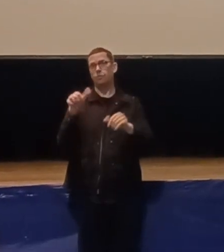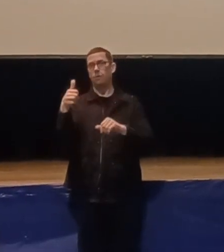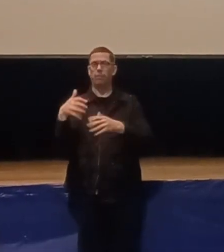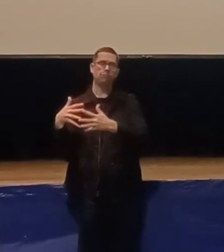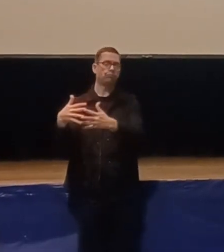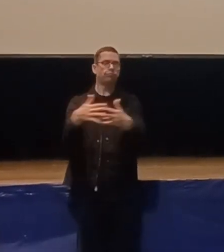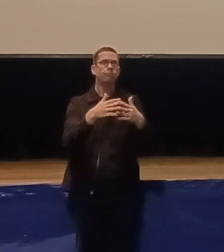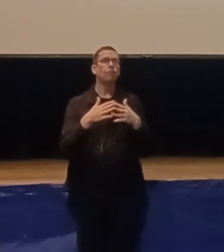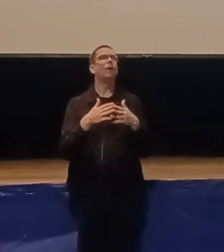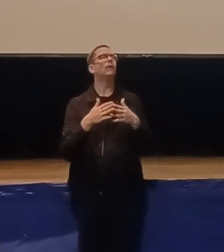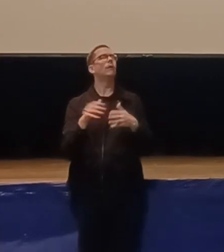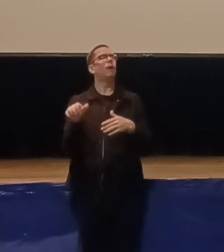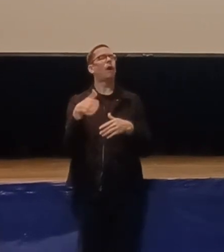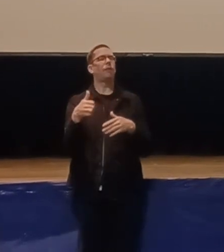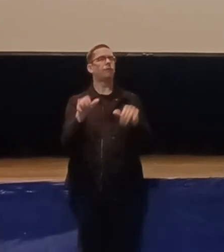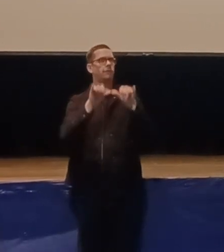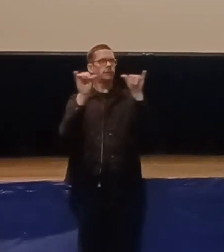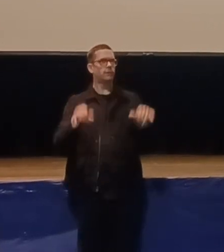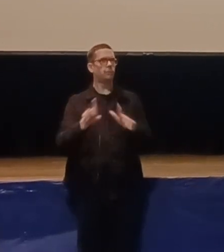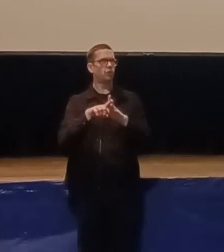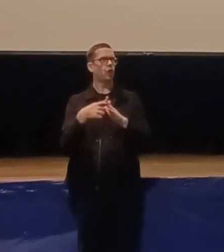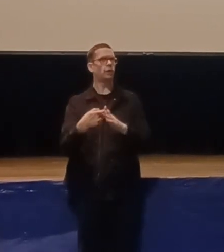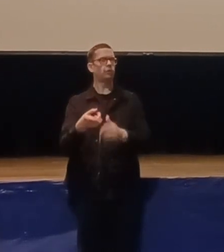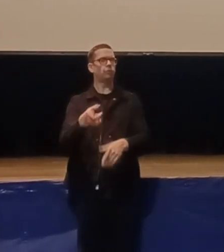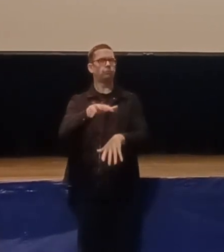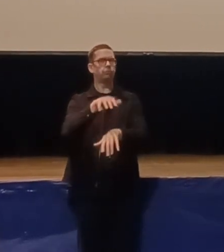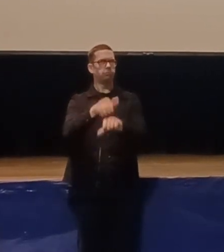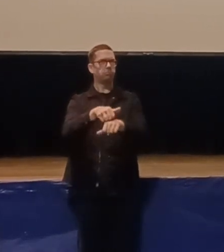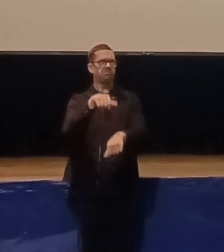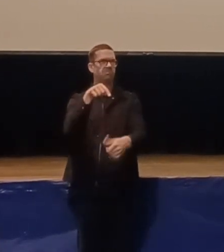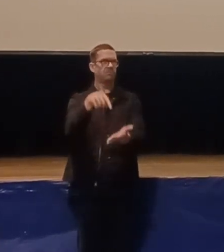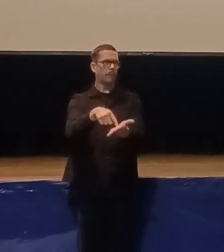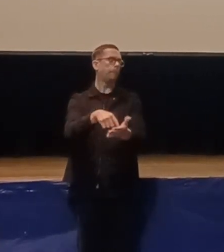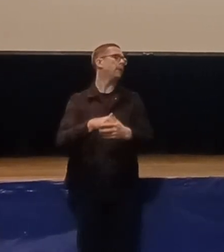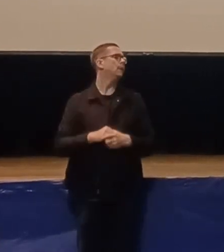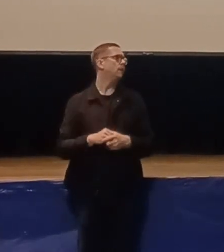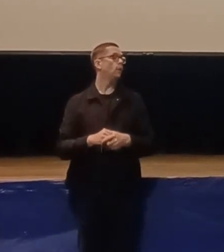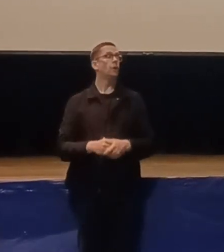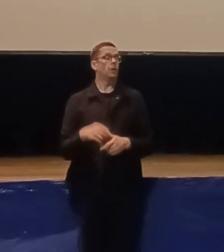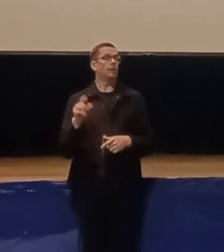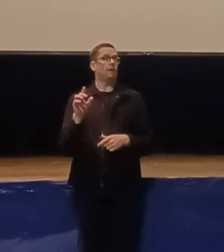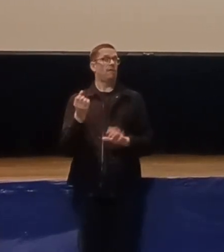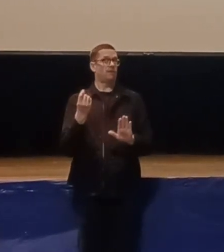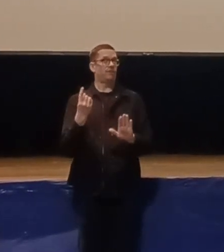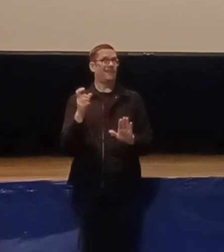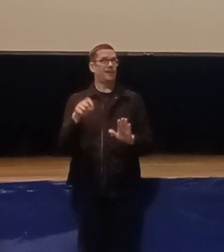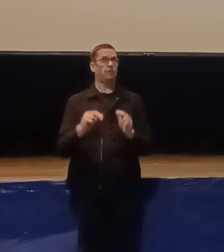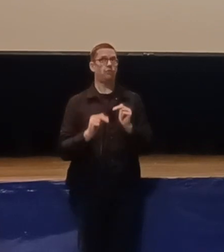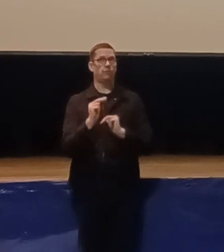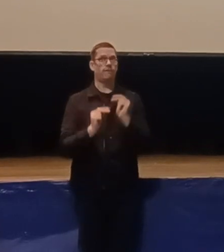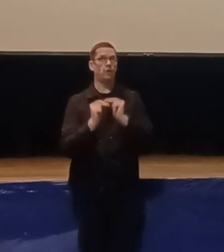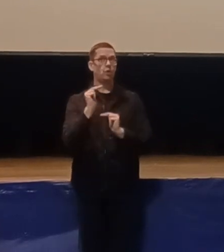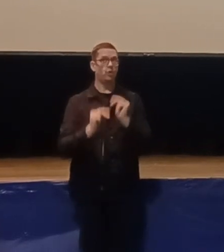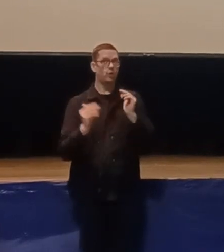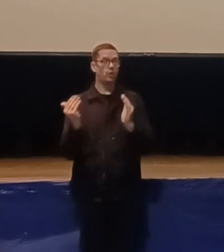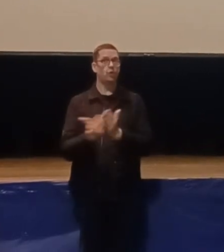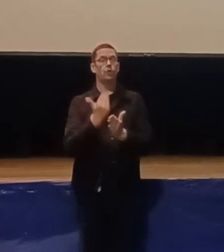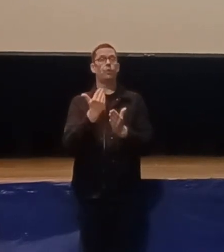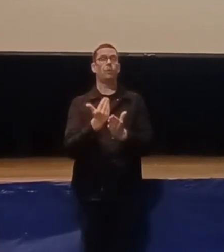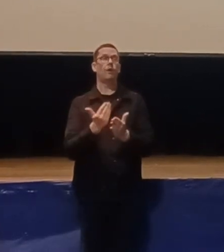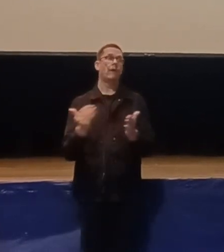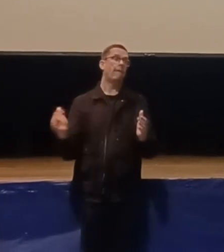to set deadlines. In order to get there, we need to construct a new facility with fully